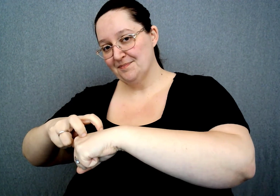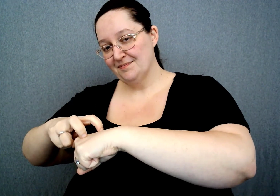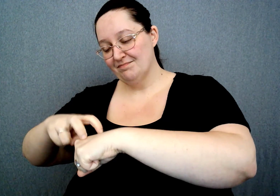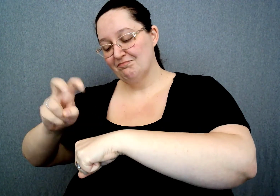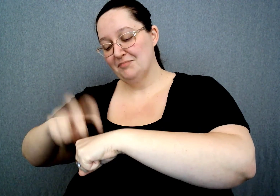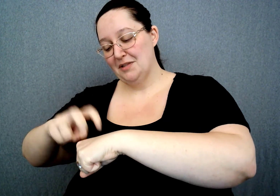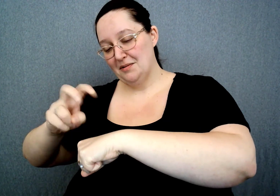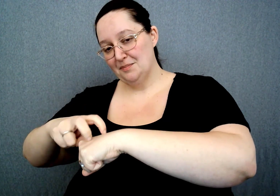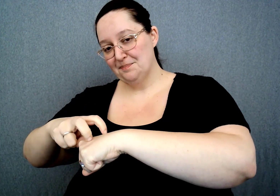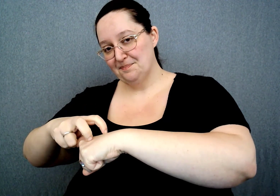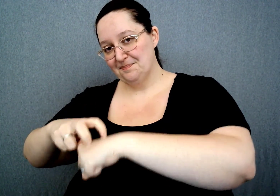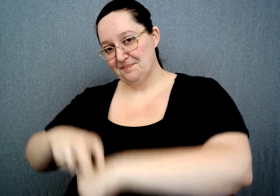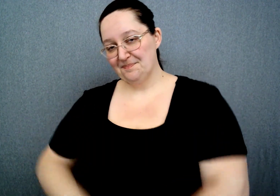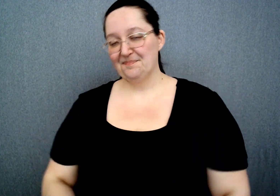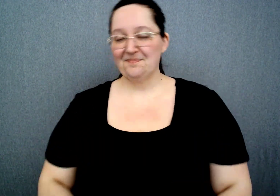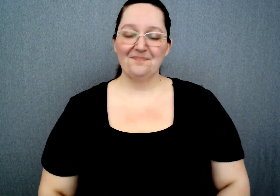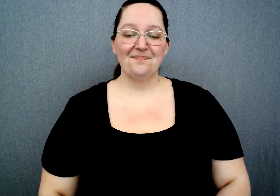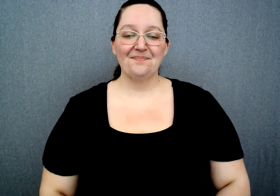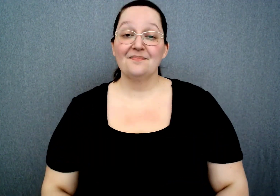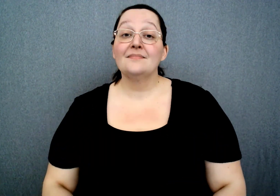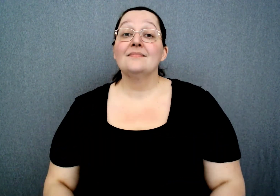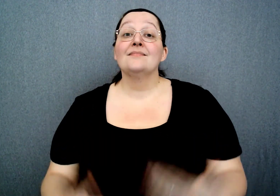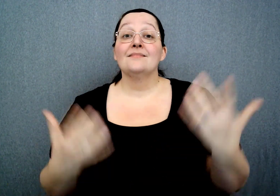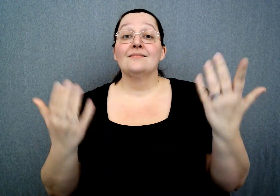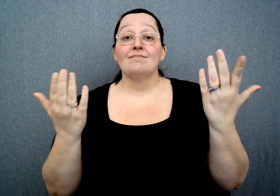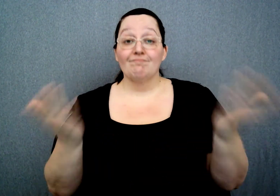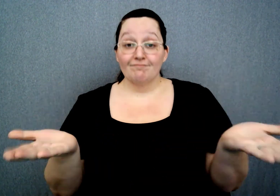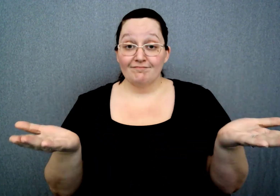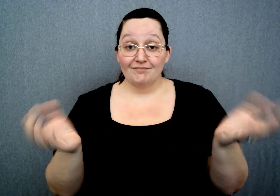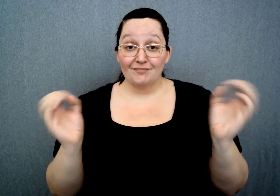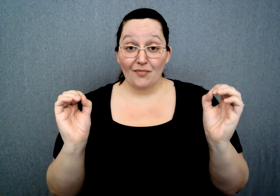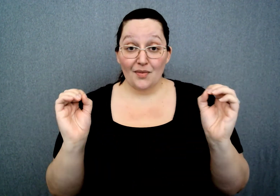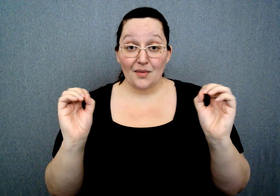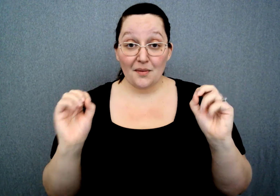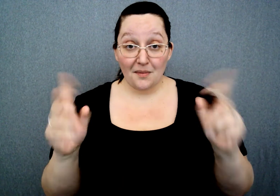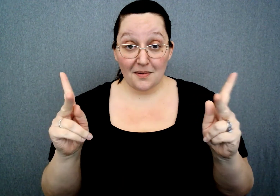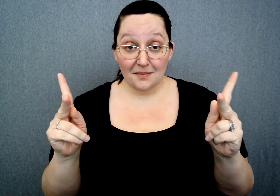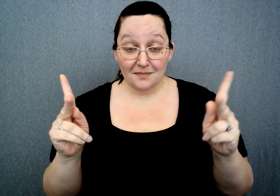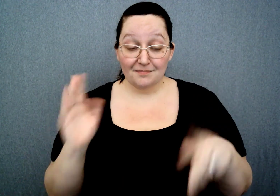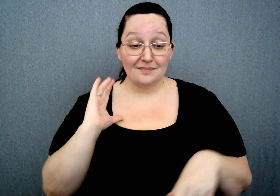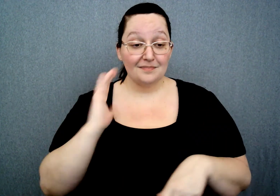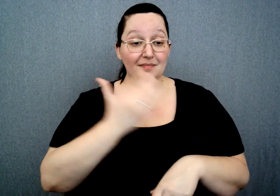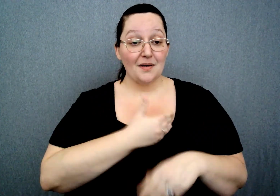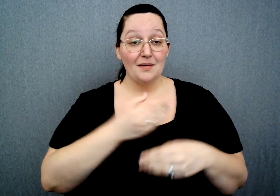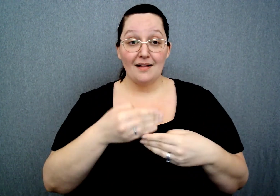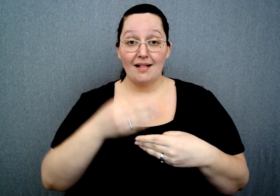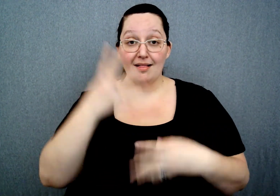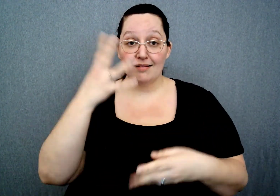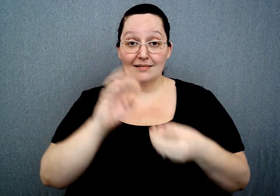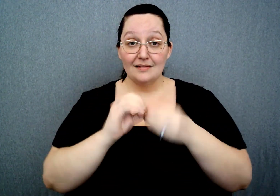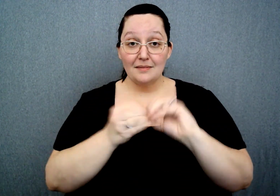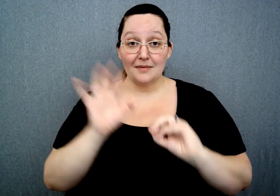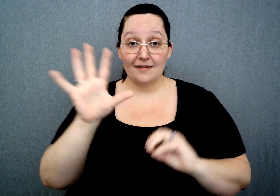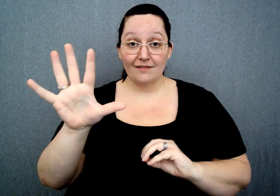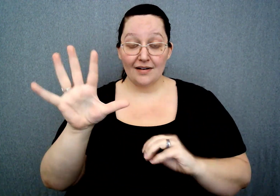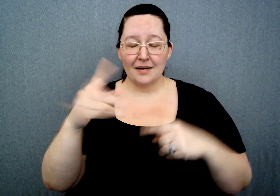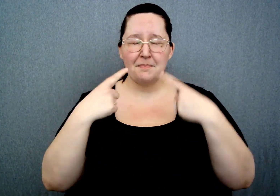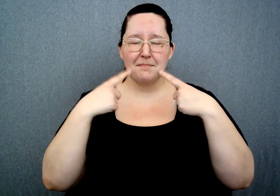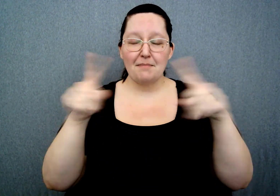Potato. Potato. All right, my friends. We are done with list number